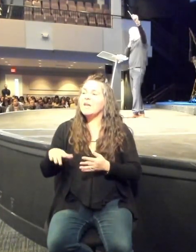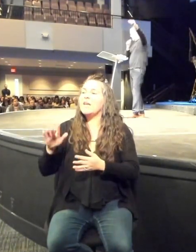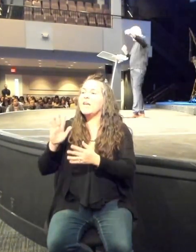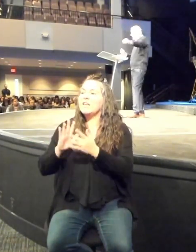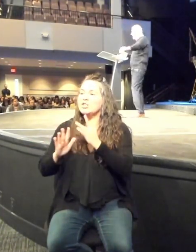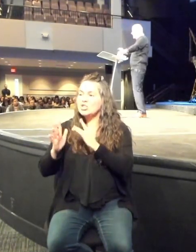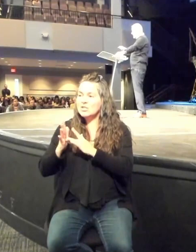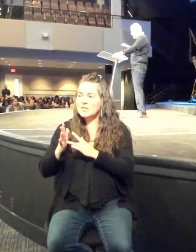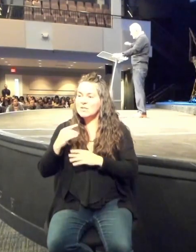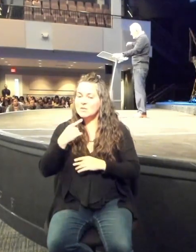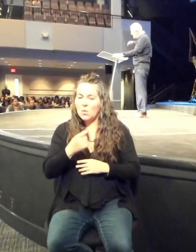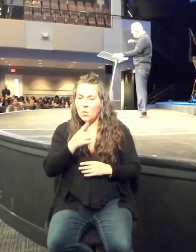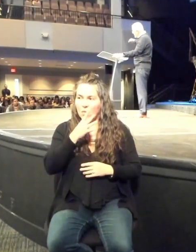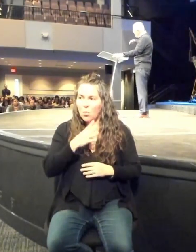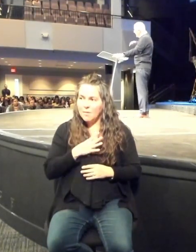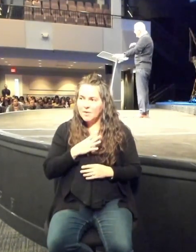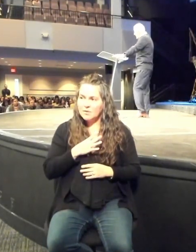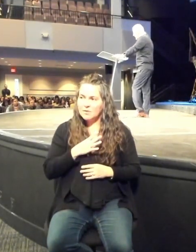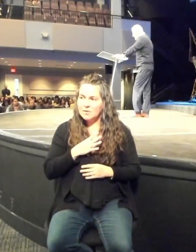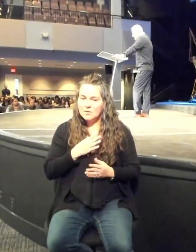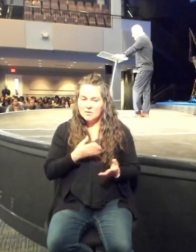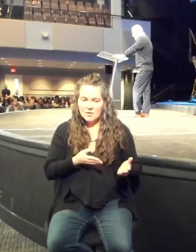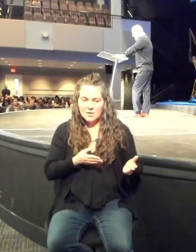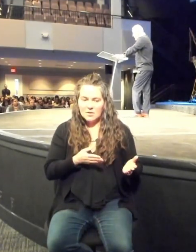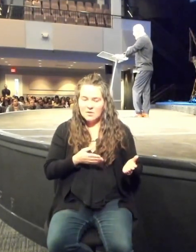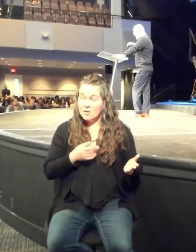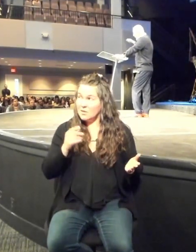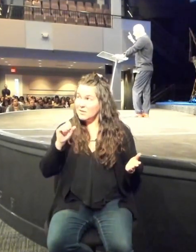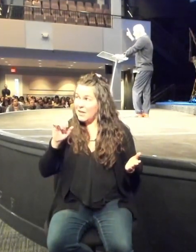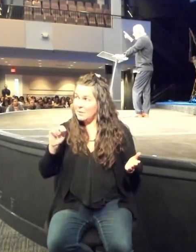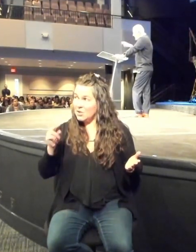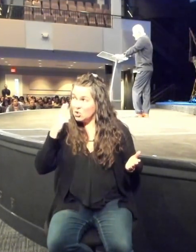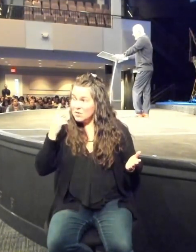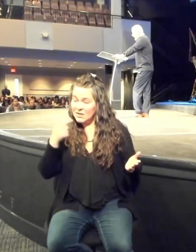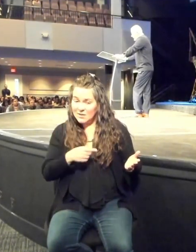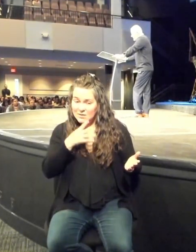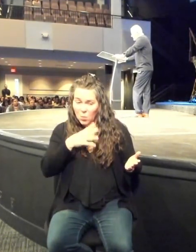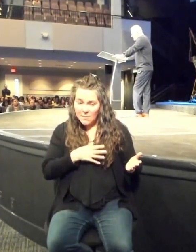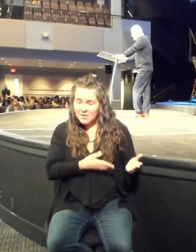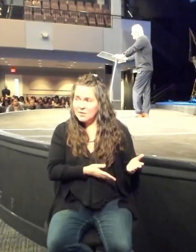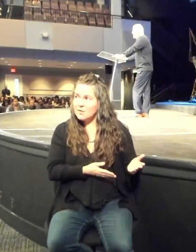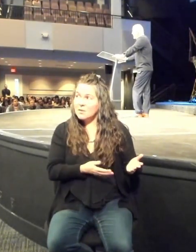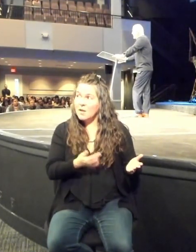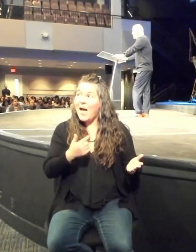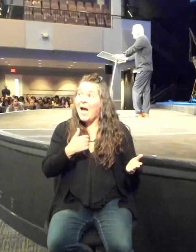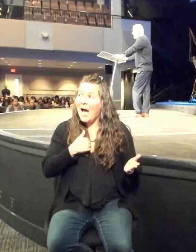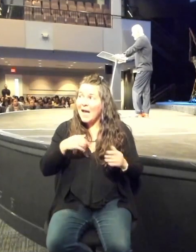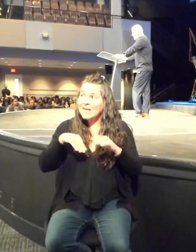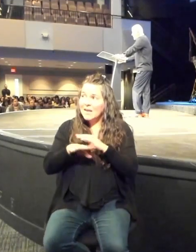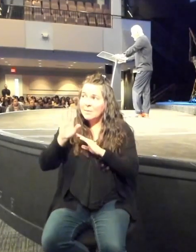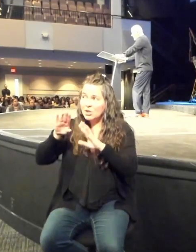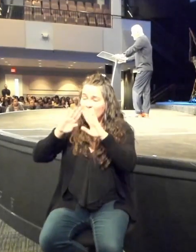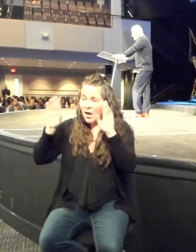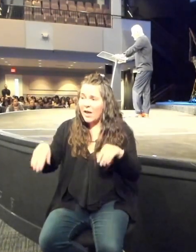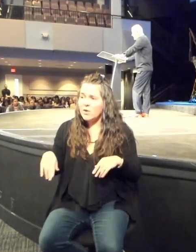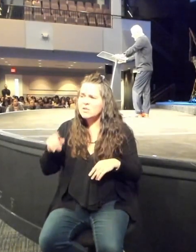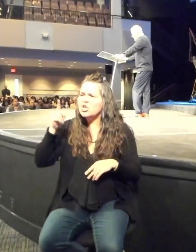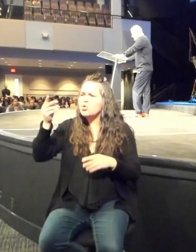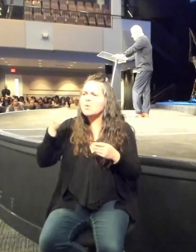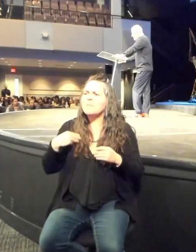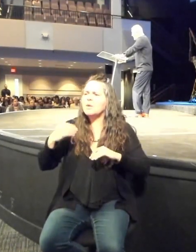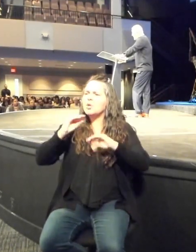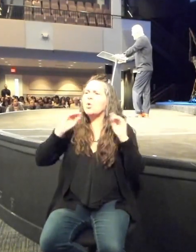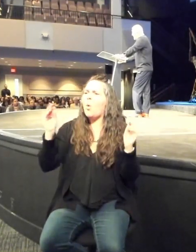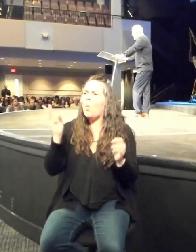the Pharisee, "Do you see this woman? I came into your house, and you did not give me any water for my